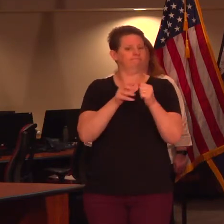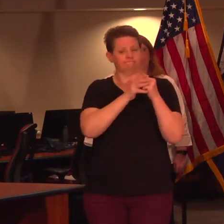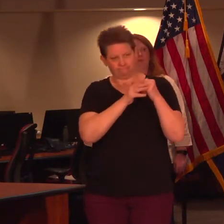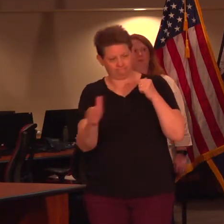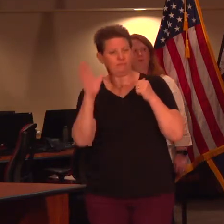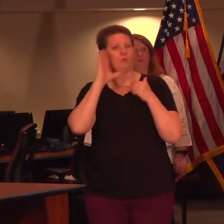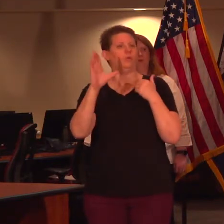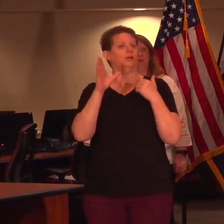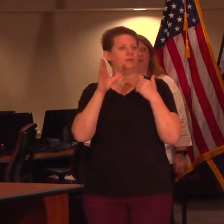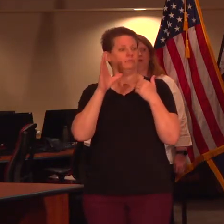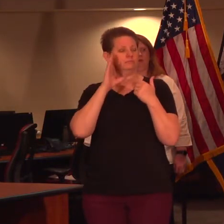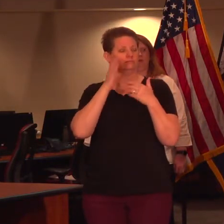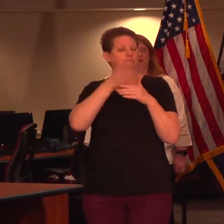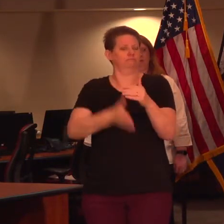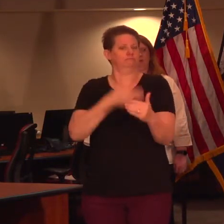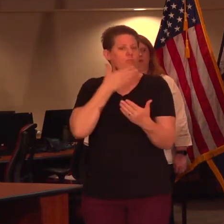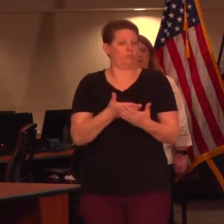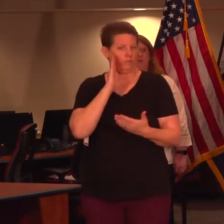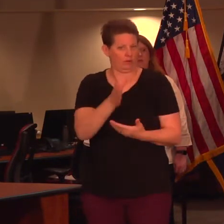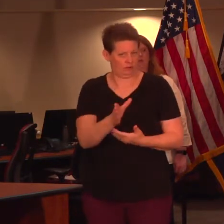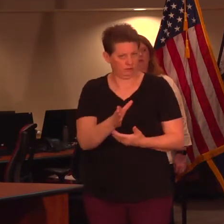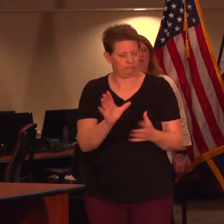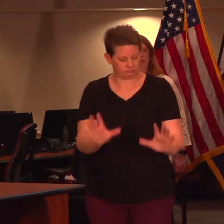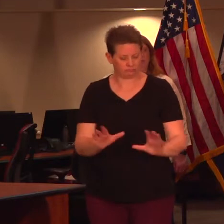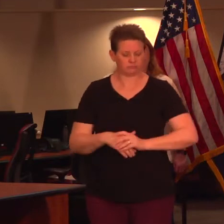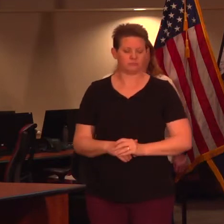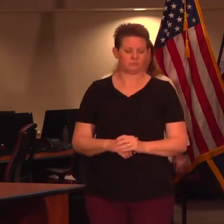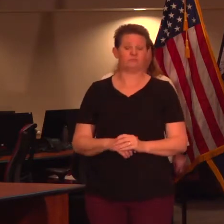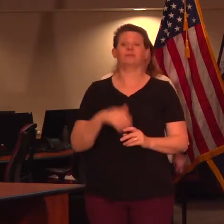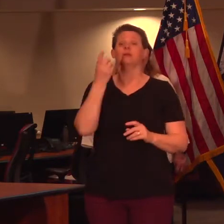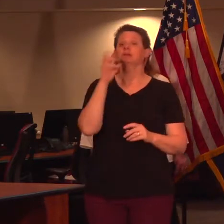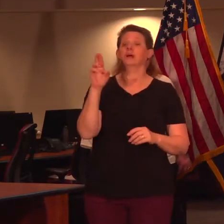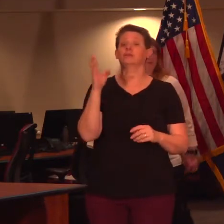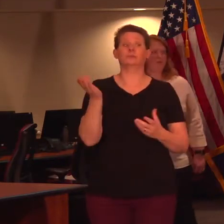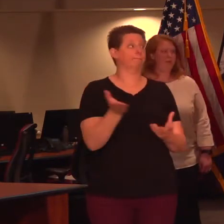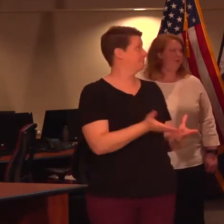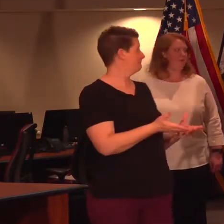this very well. So with that, Dr.